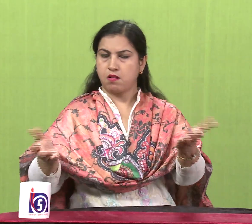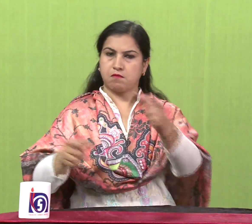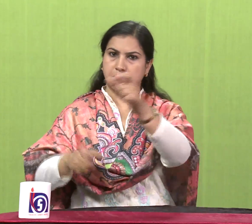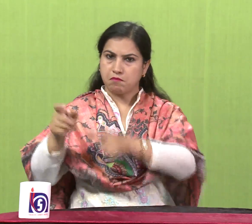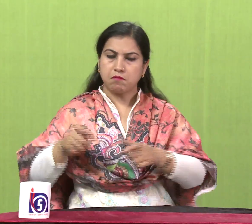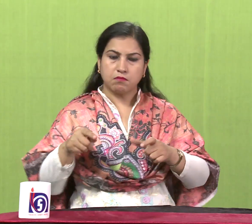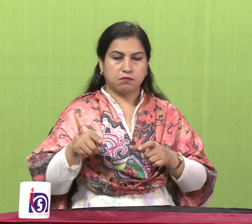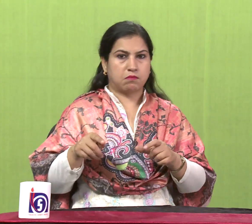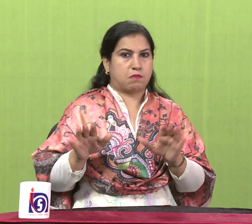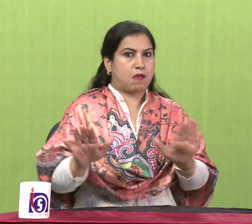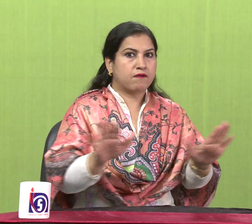takes place.